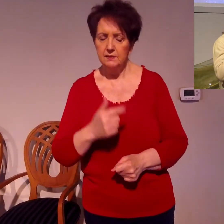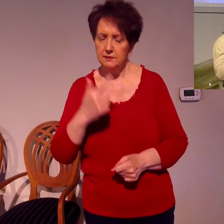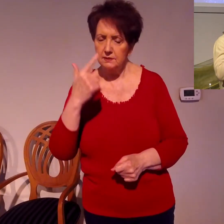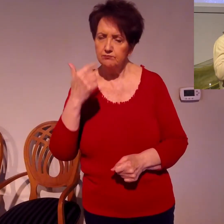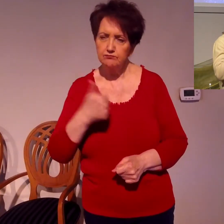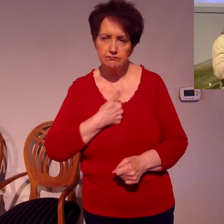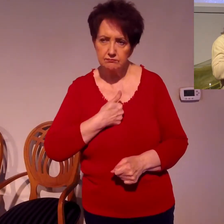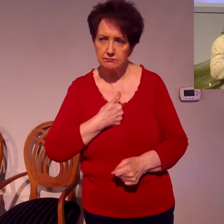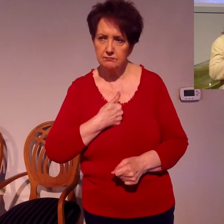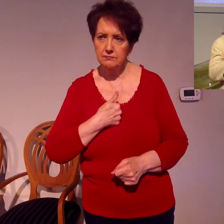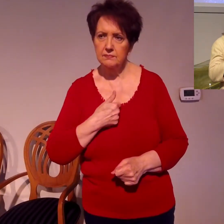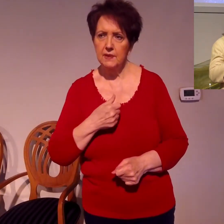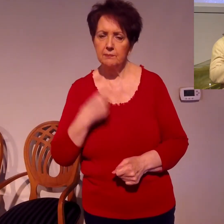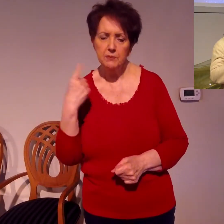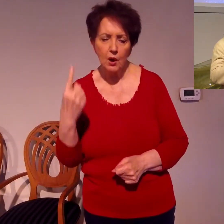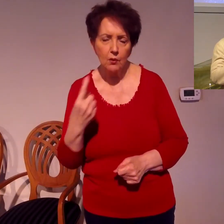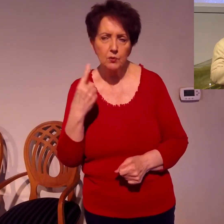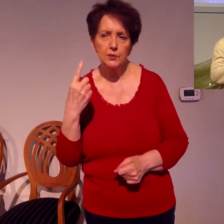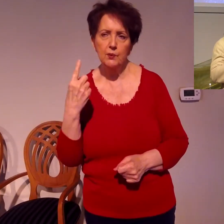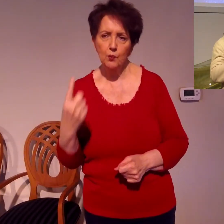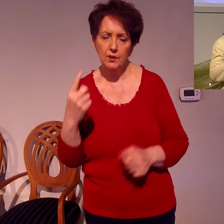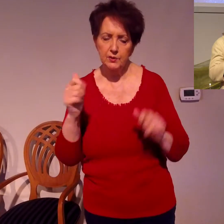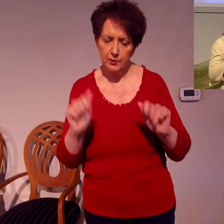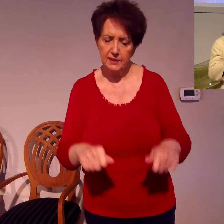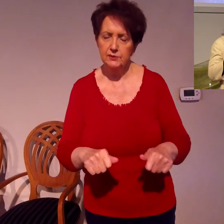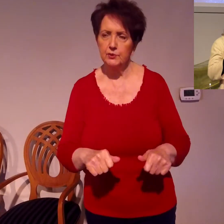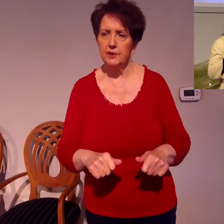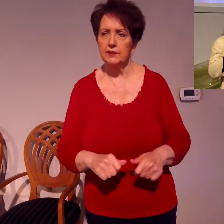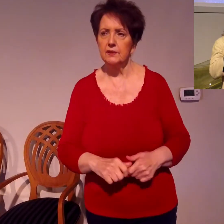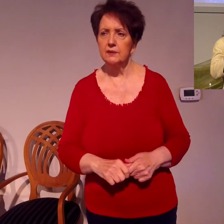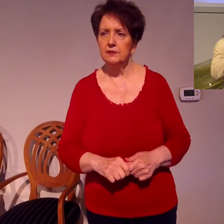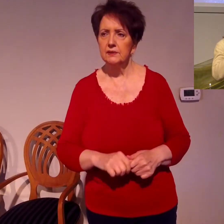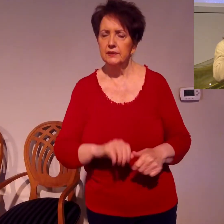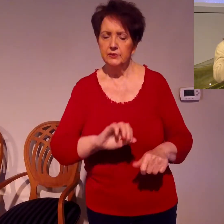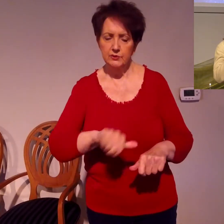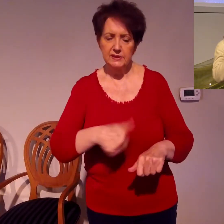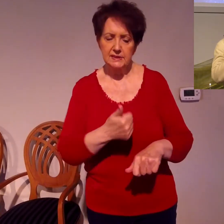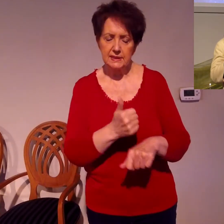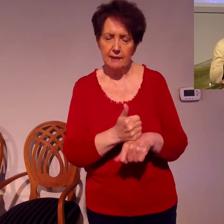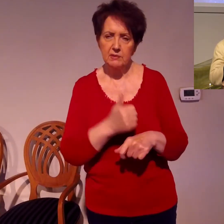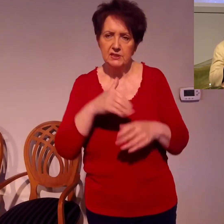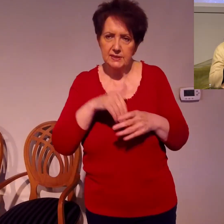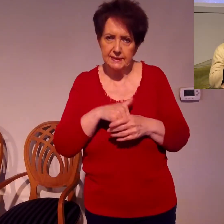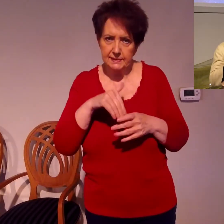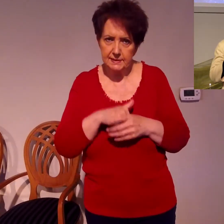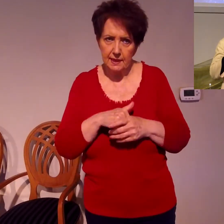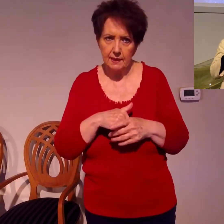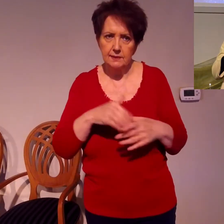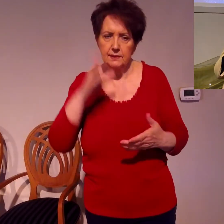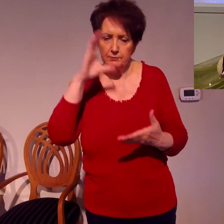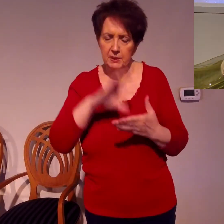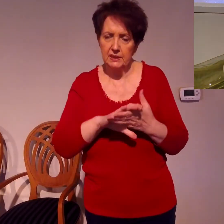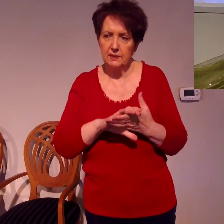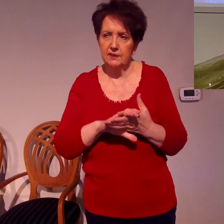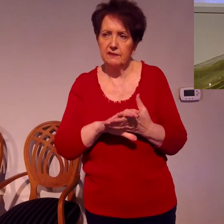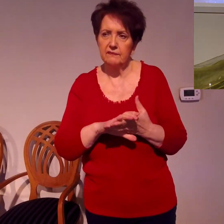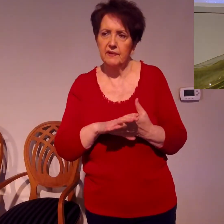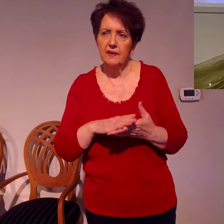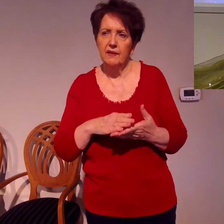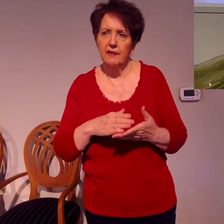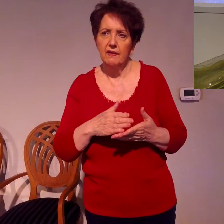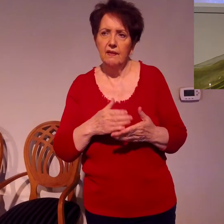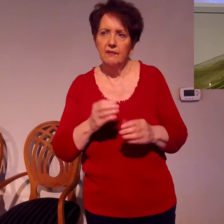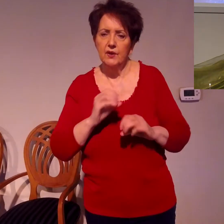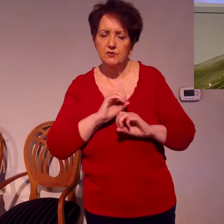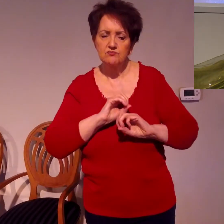that can do this. It is up to me to establish within me a belief that there is